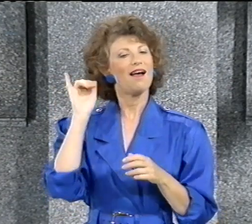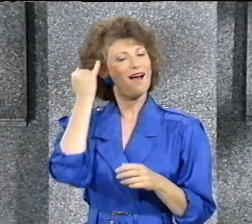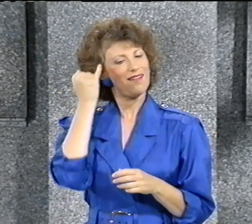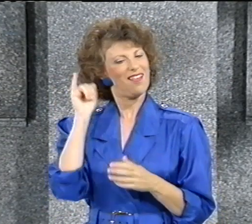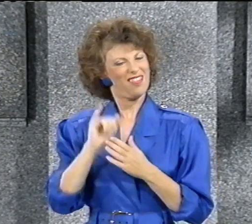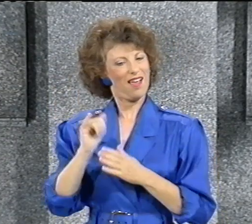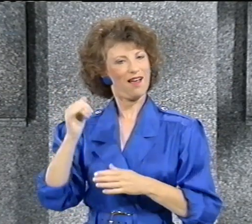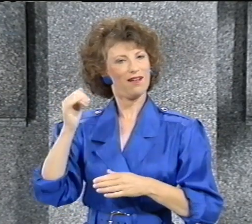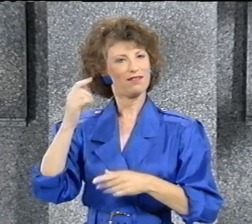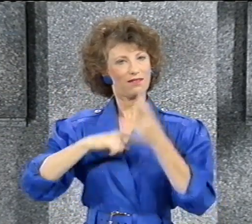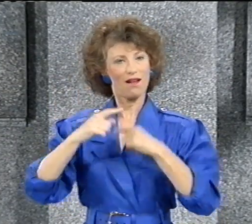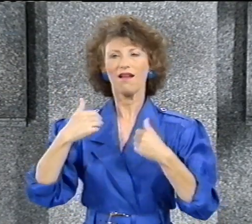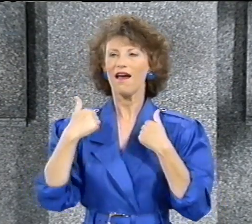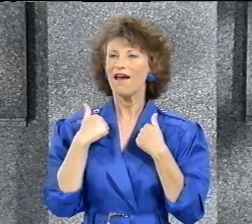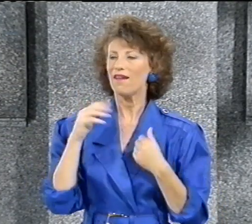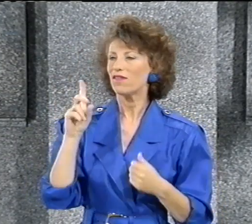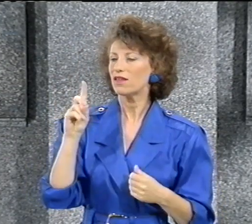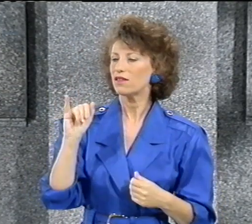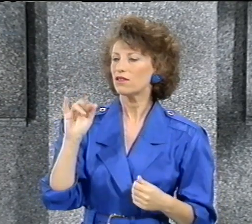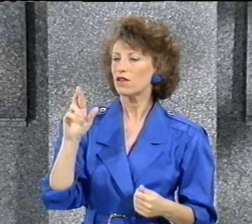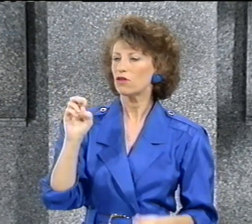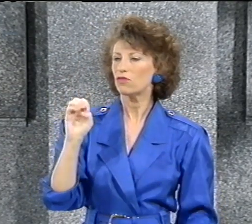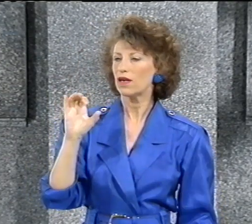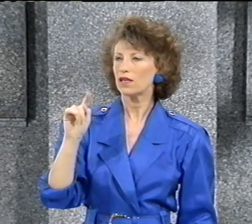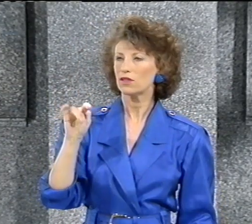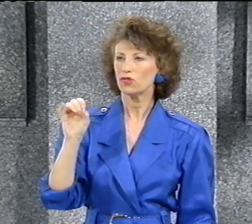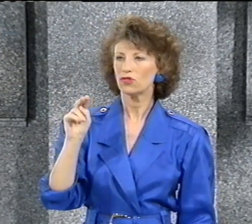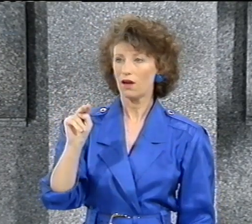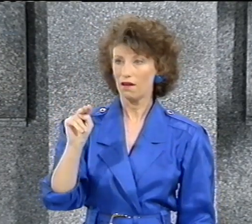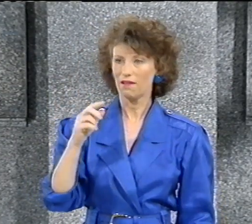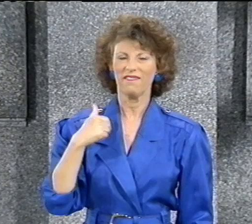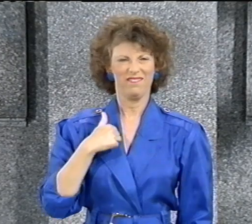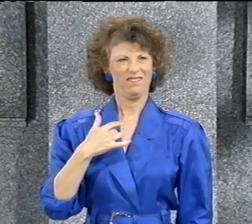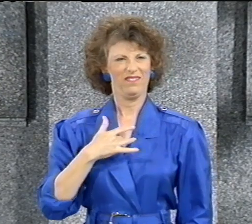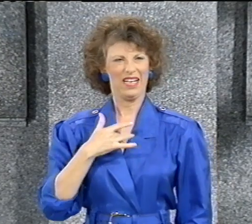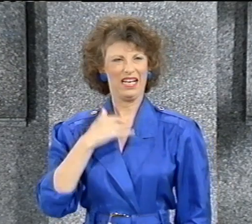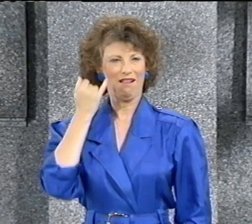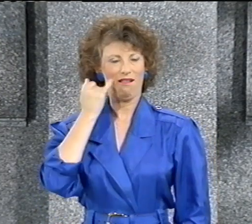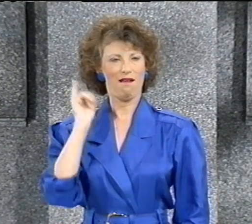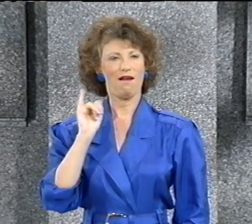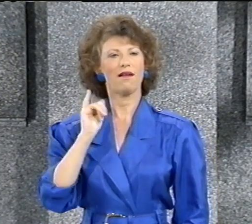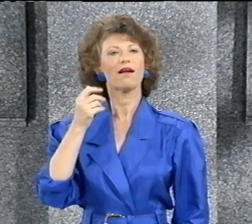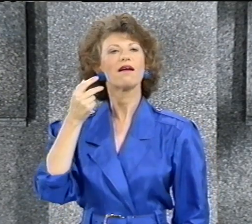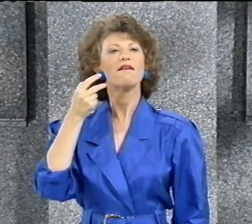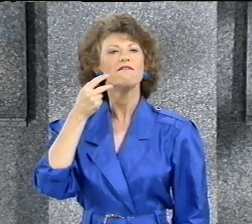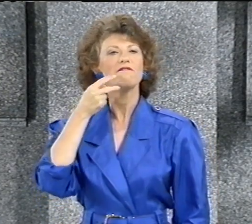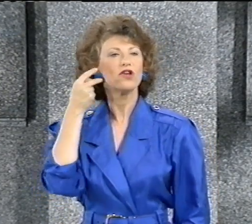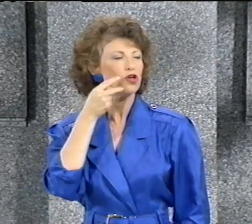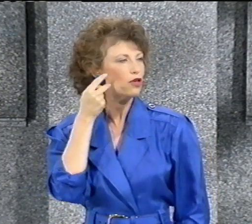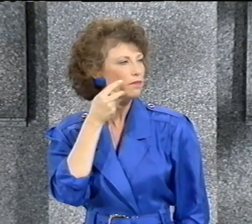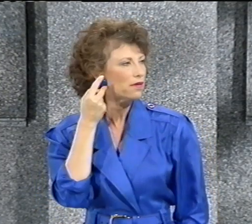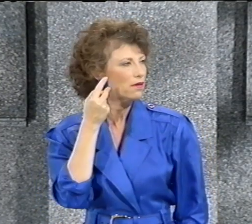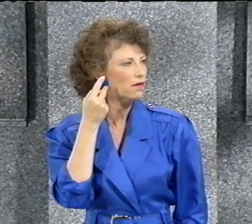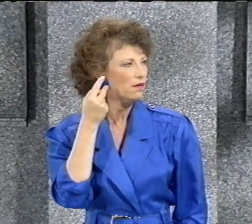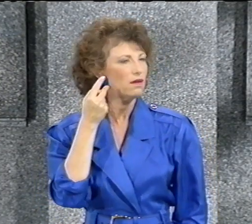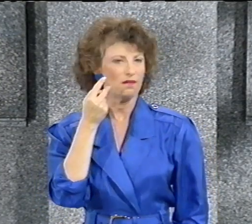a verb. I can spell towards you, or you can spell towards me.